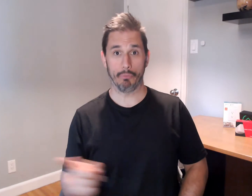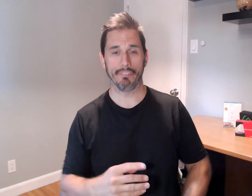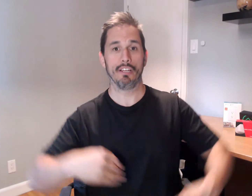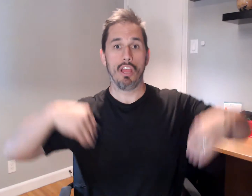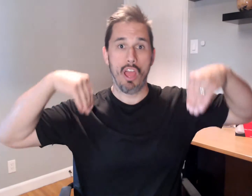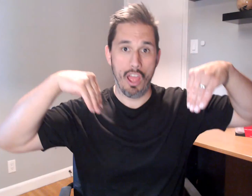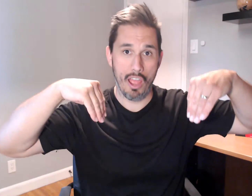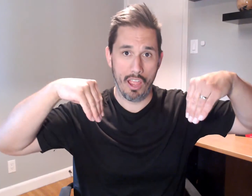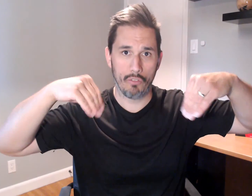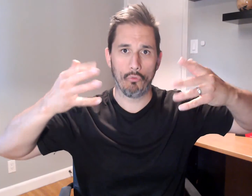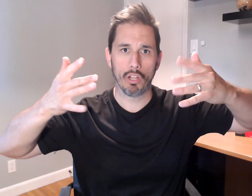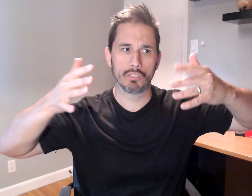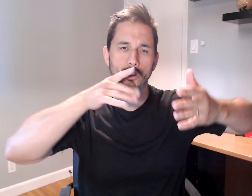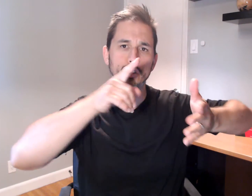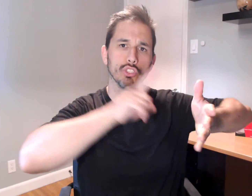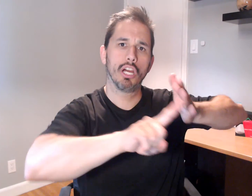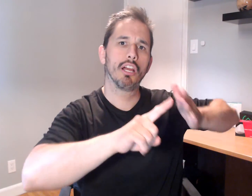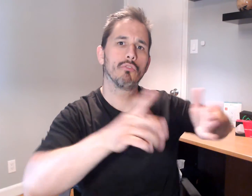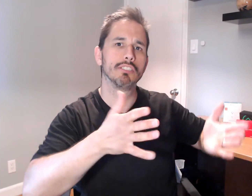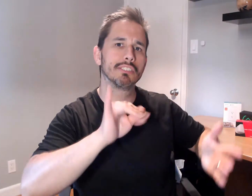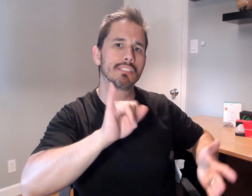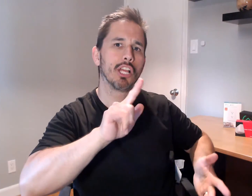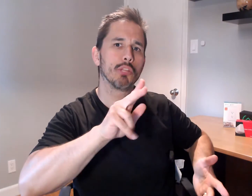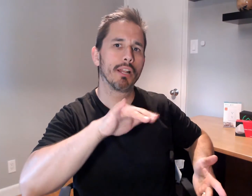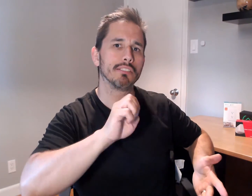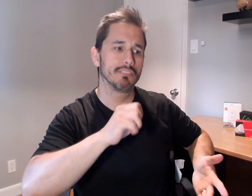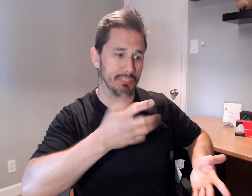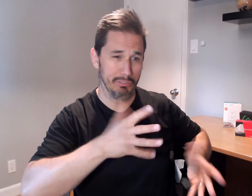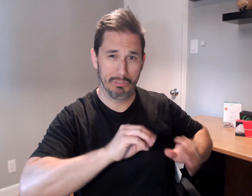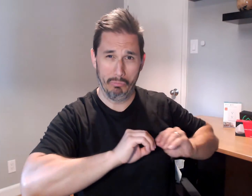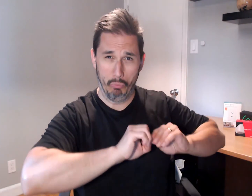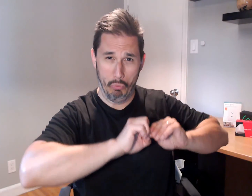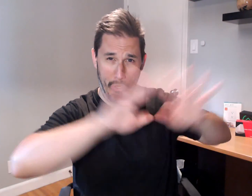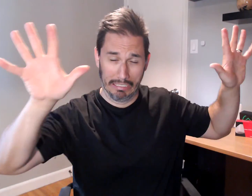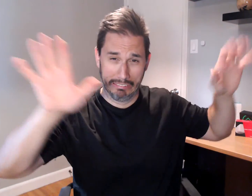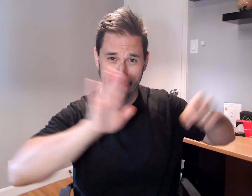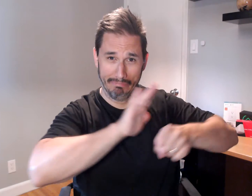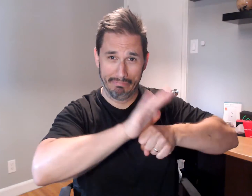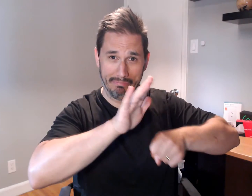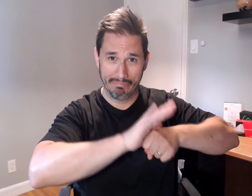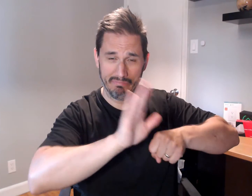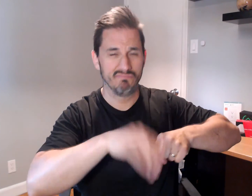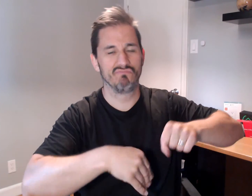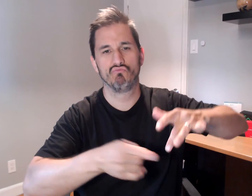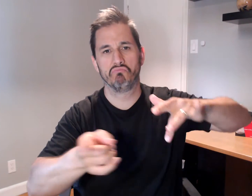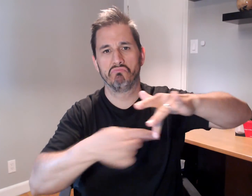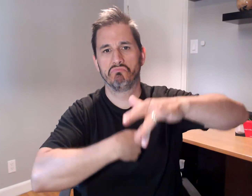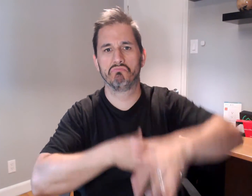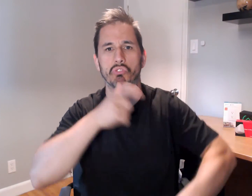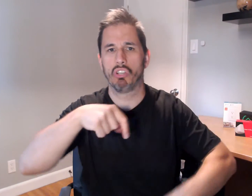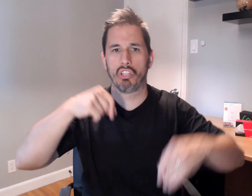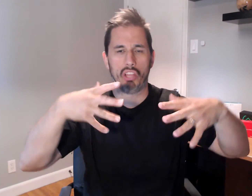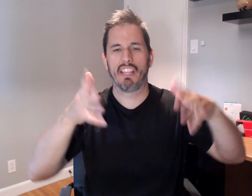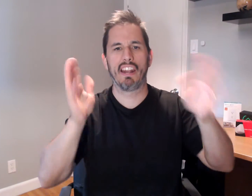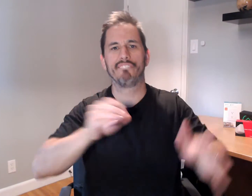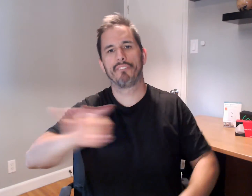room, whenever someone walked into the room, it would first check the brightness, and if the room was bright enough because of the windows being